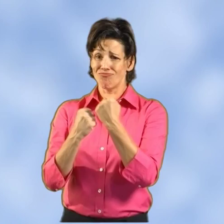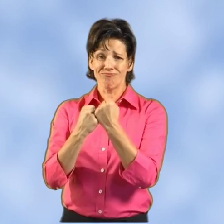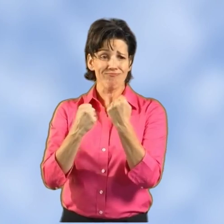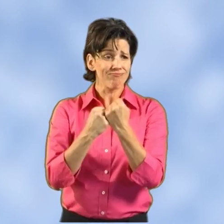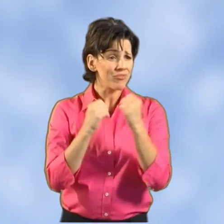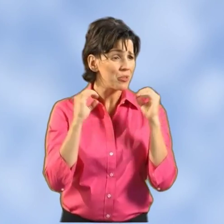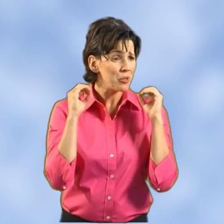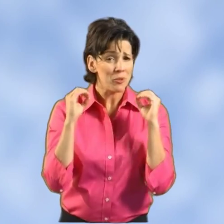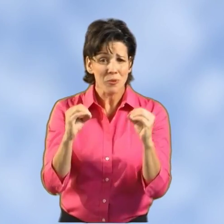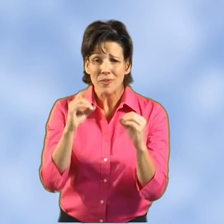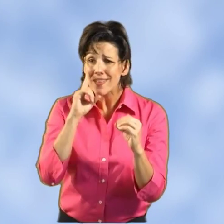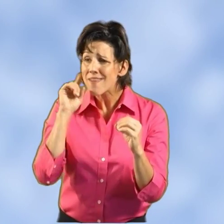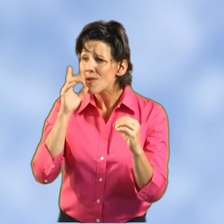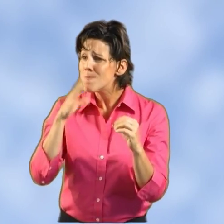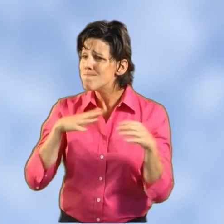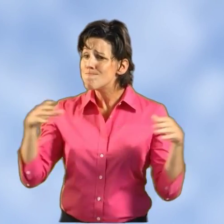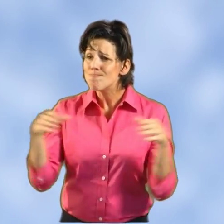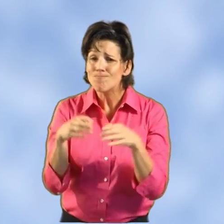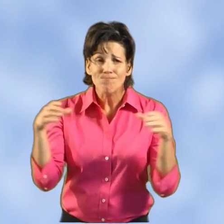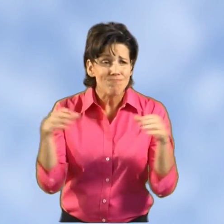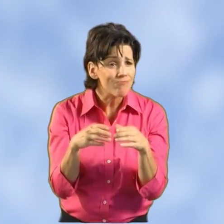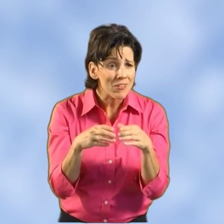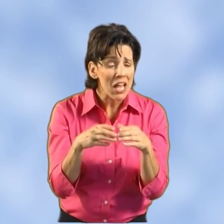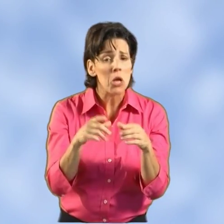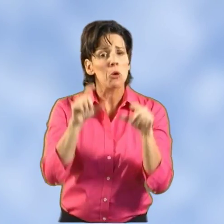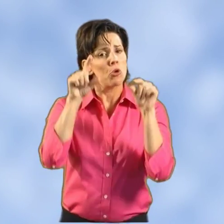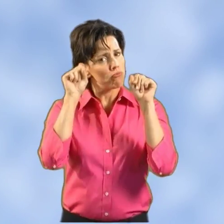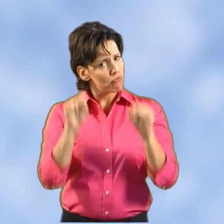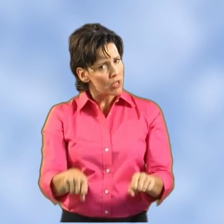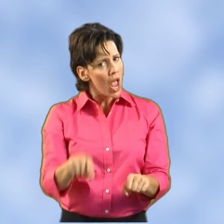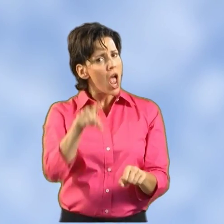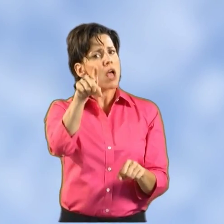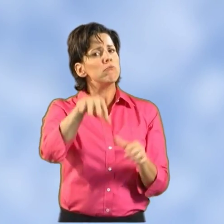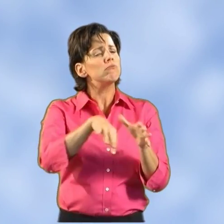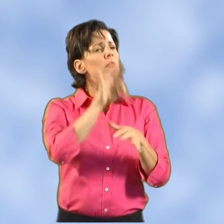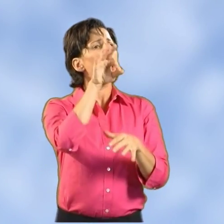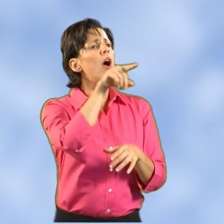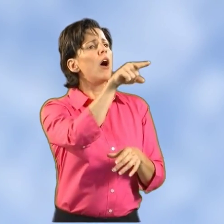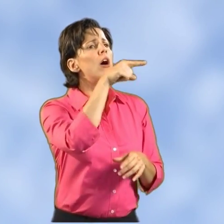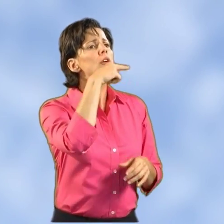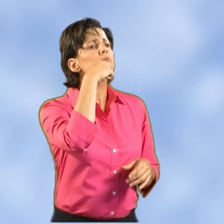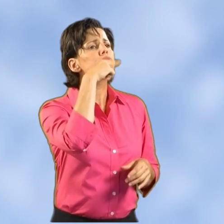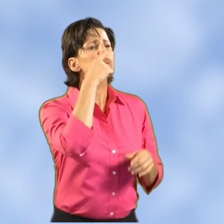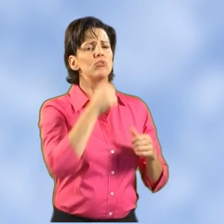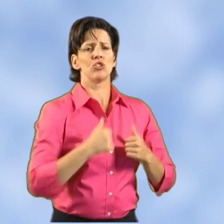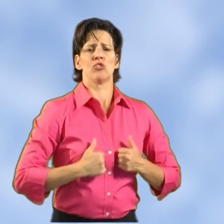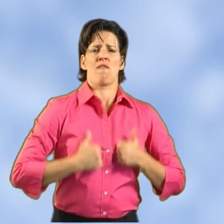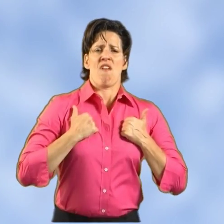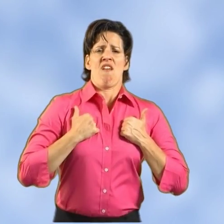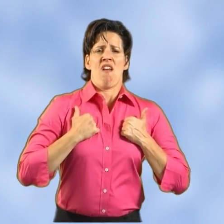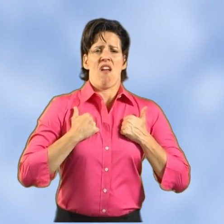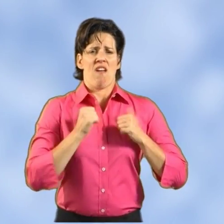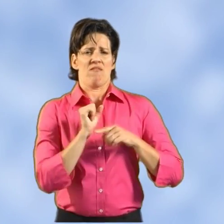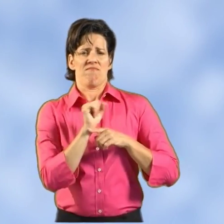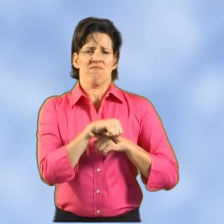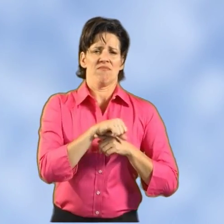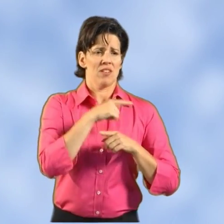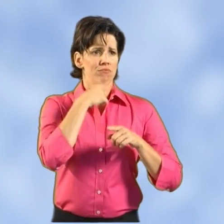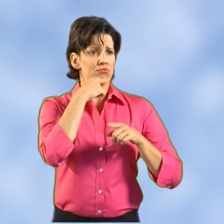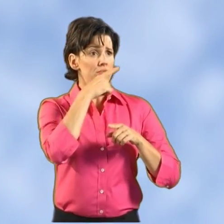If there is no deaf support group available, or you can't set one up, you might find a support group of hearing